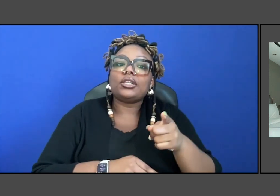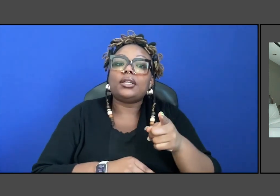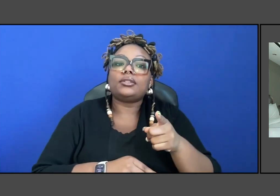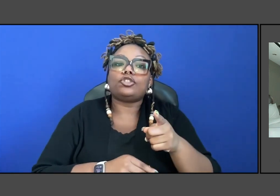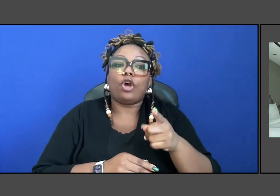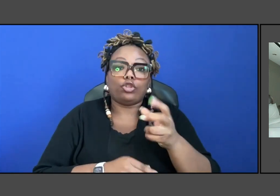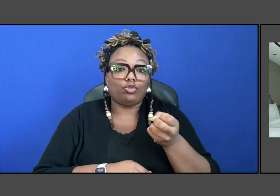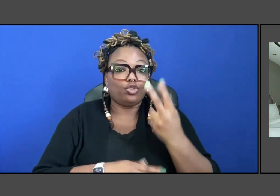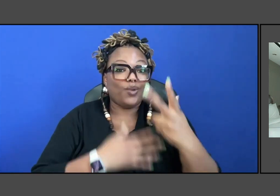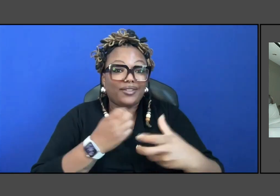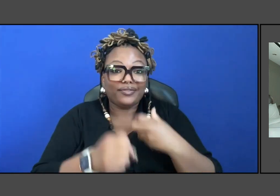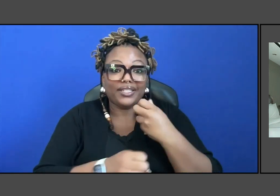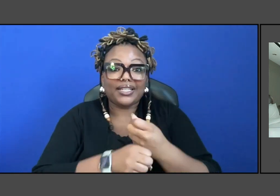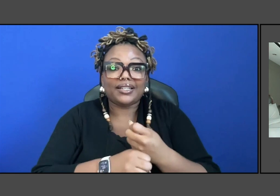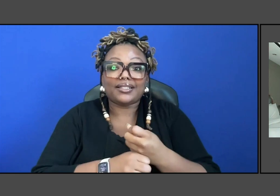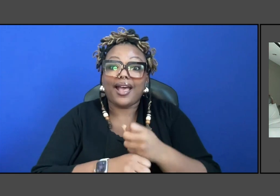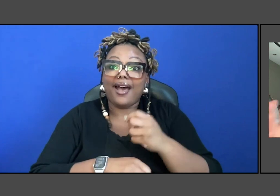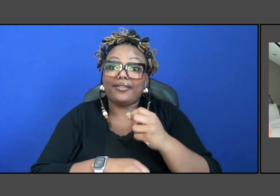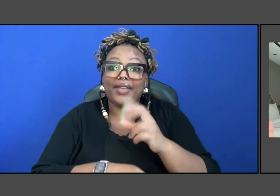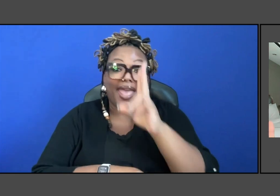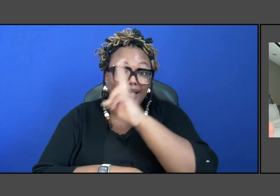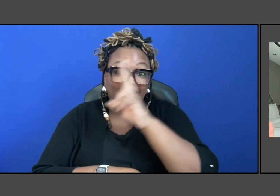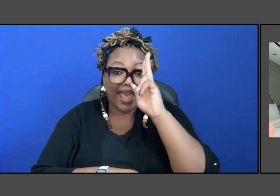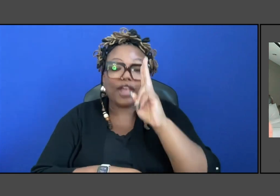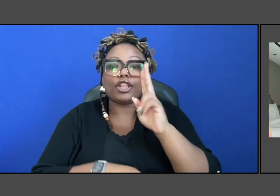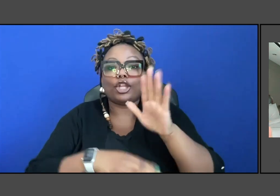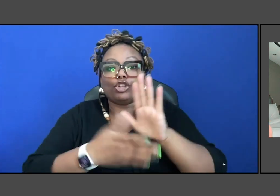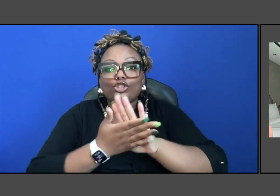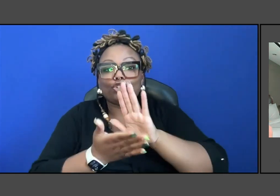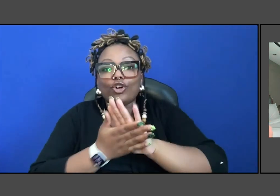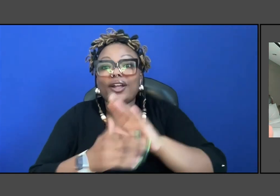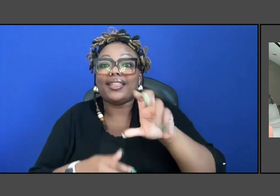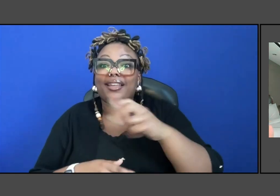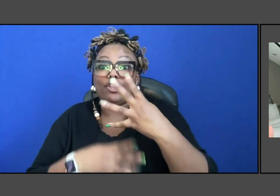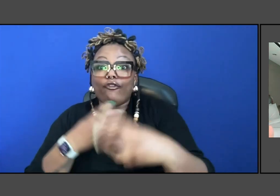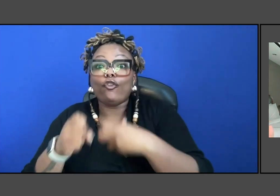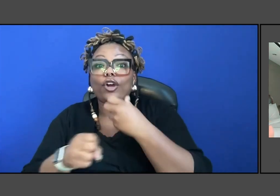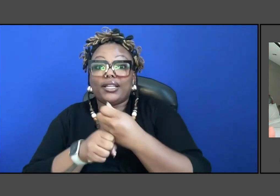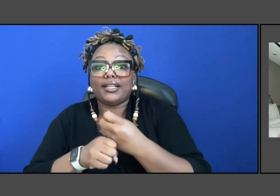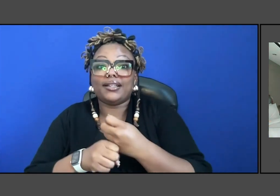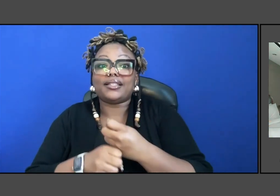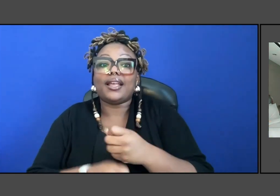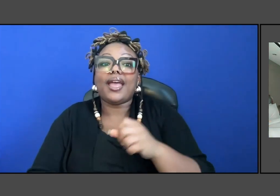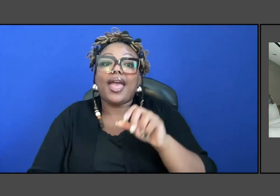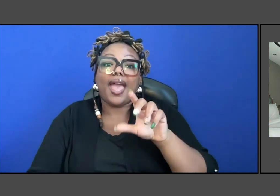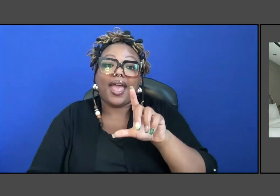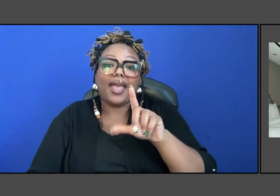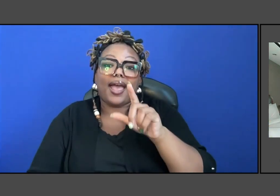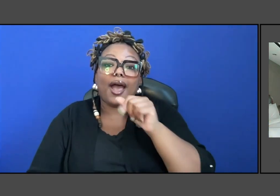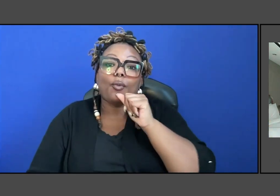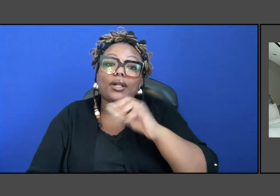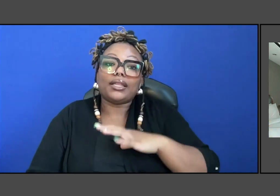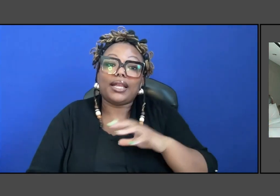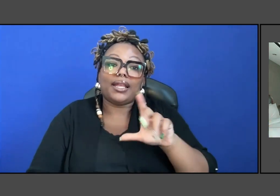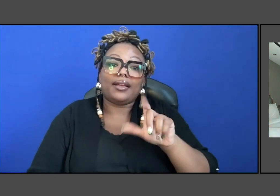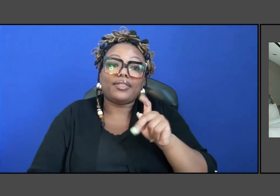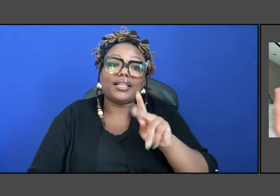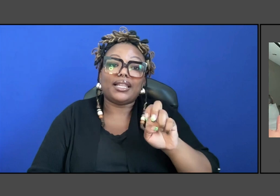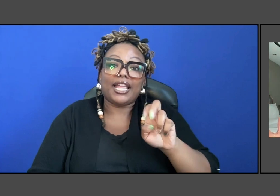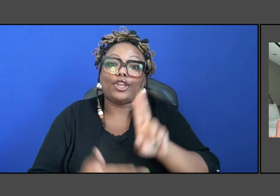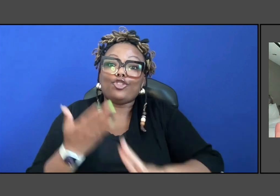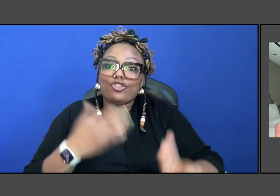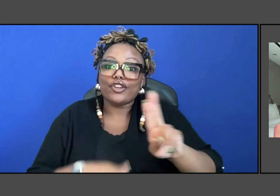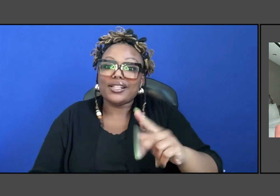of Catholic school, and then another 4 years at Our Lady of the Lake University in San Antonio, kind of